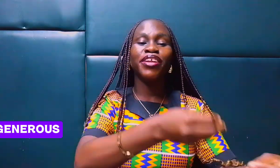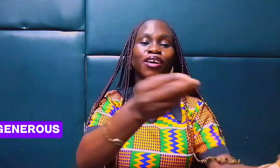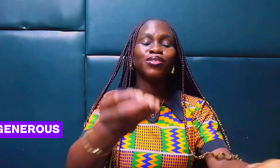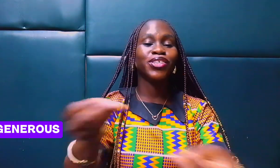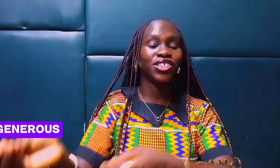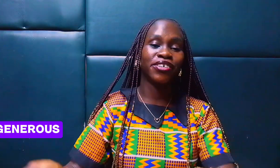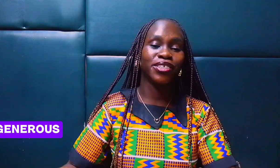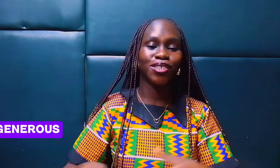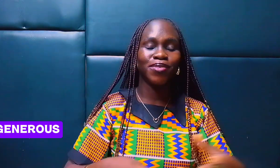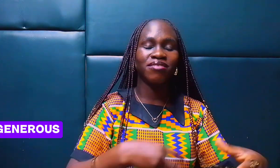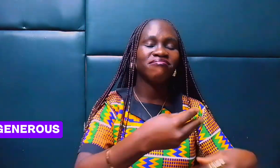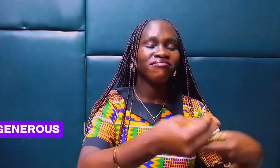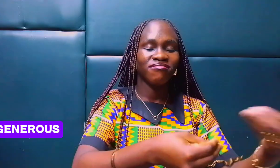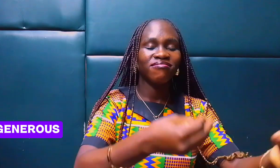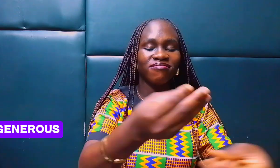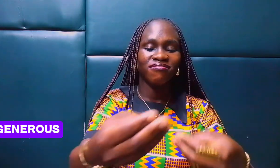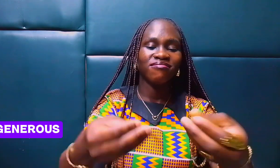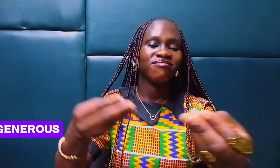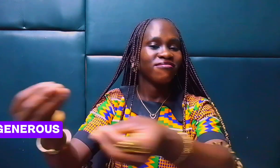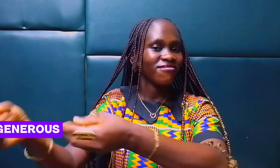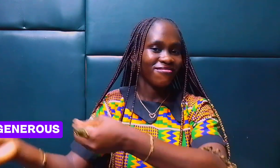Generous. You're giving out, you're sharing something.